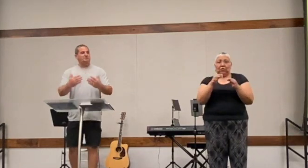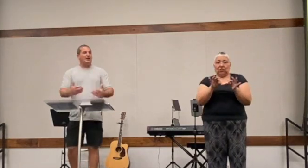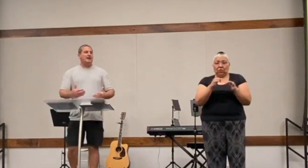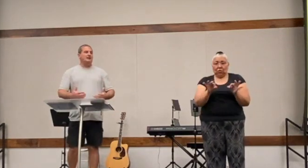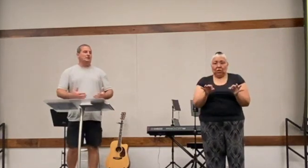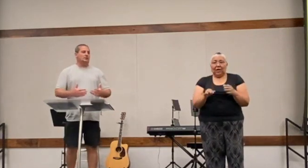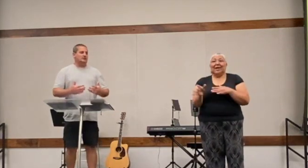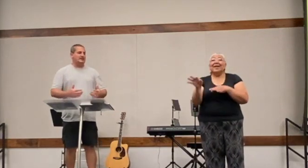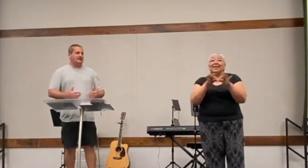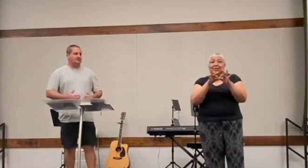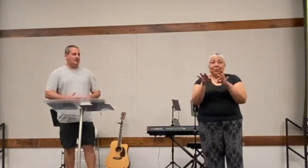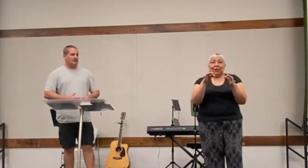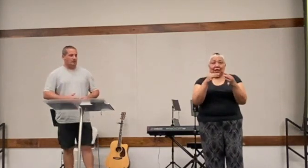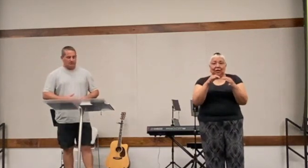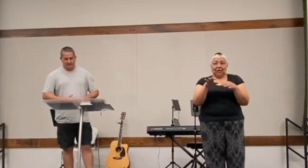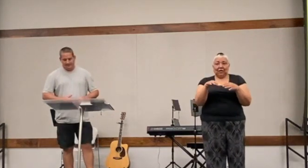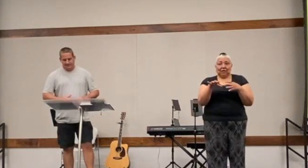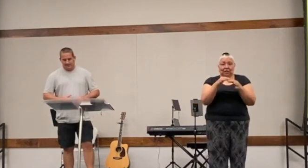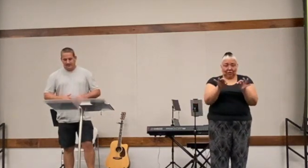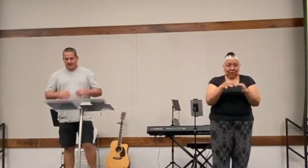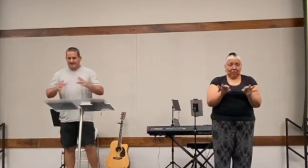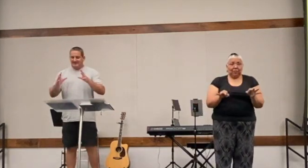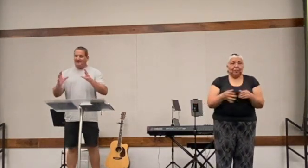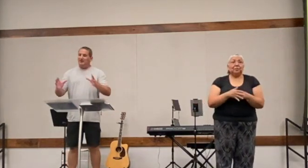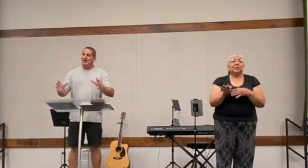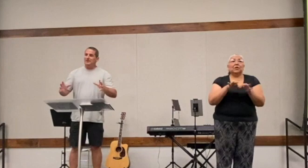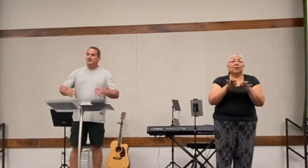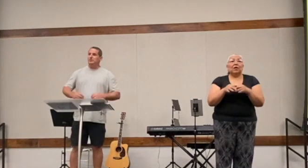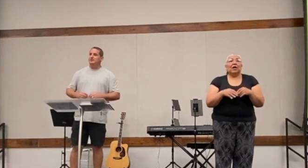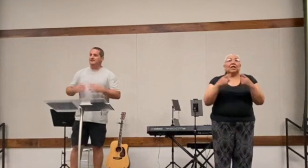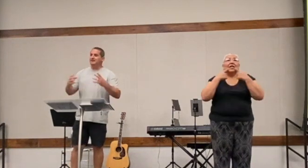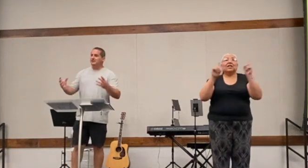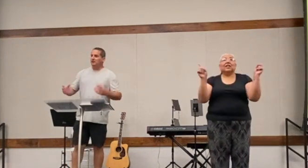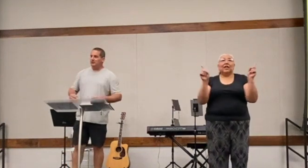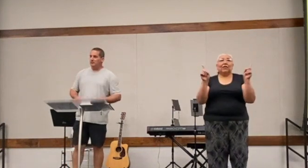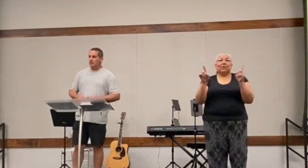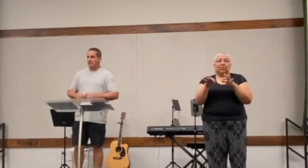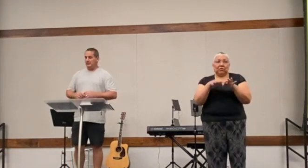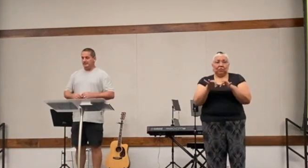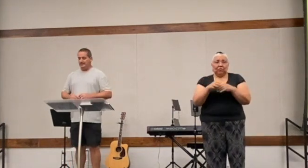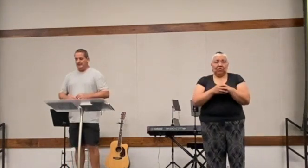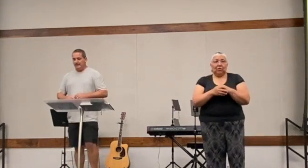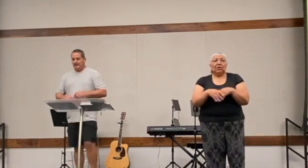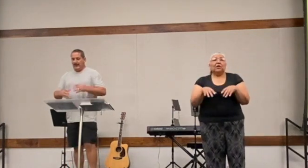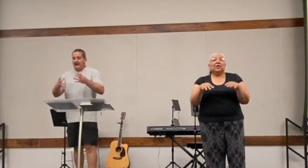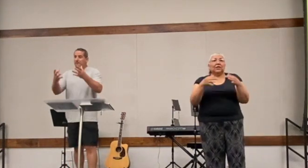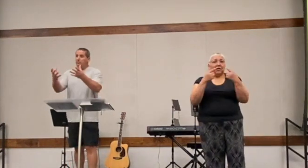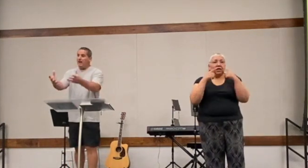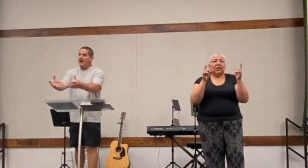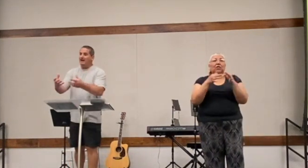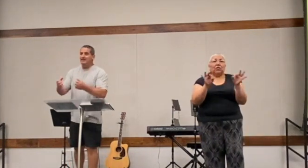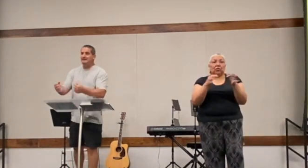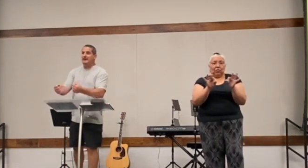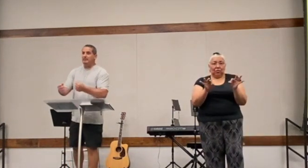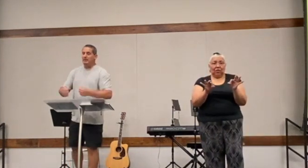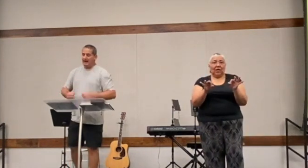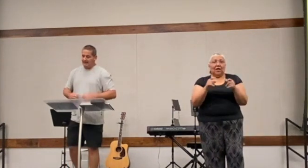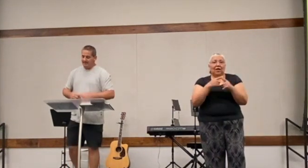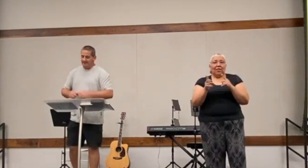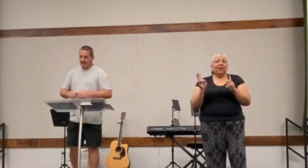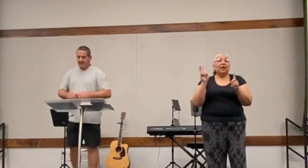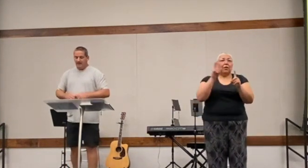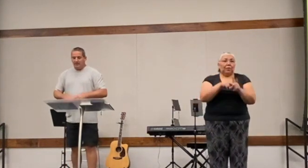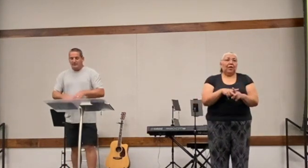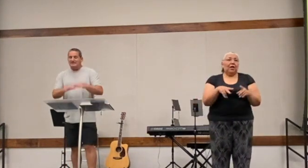word. Explaining the word. Say, explain the word. Explain the word. Declaring the word. Say, declare the word. Declare the word. And applying it. Say, apply